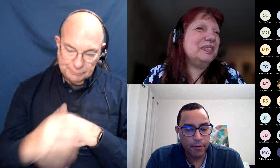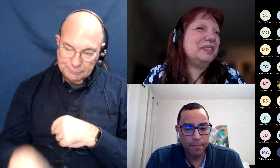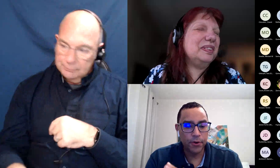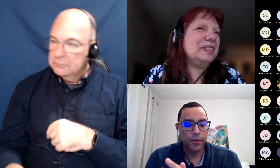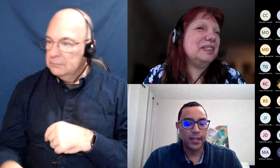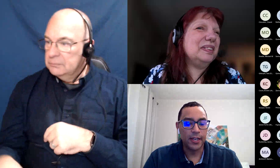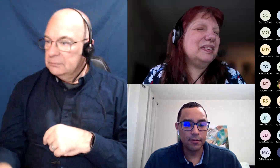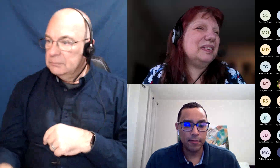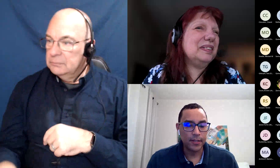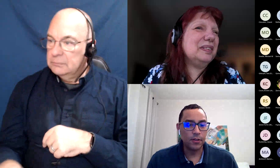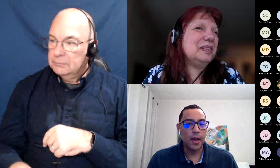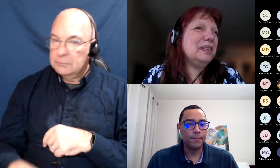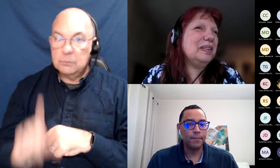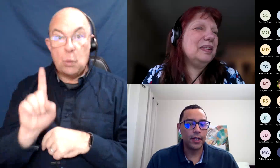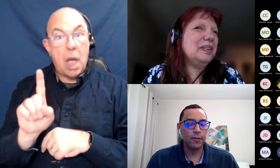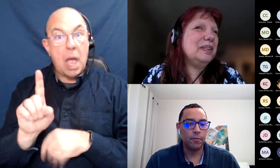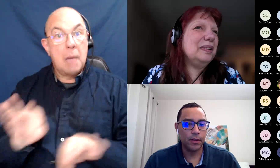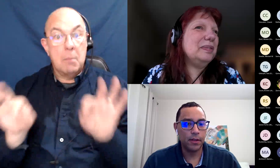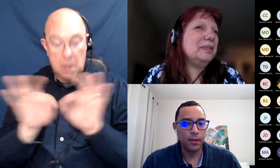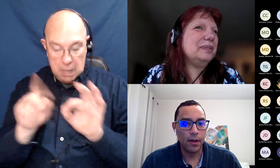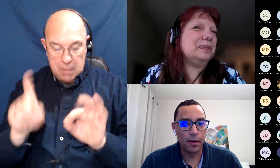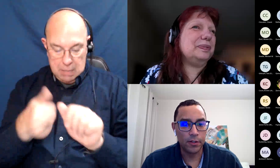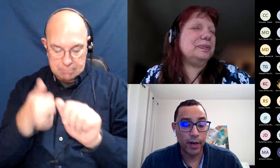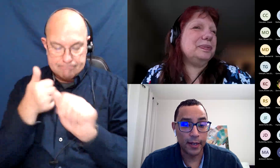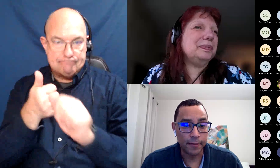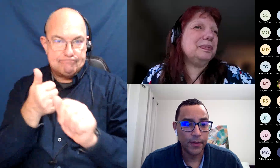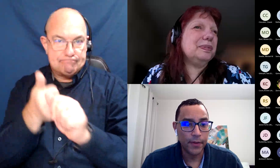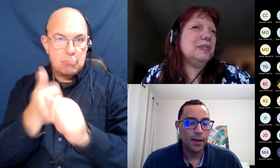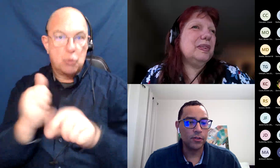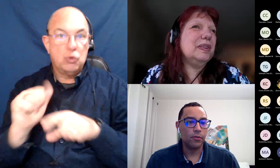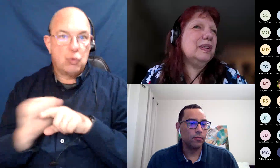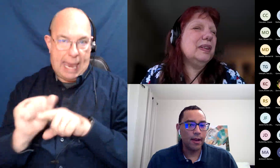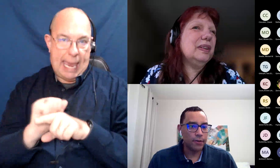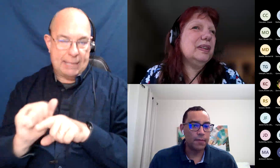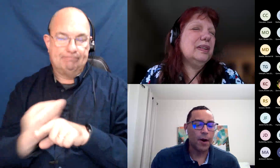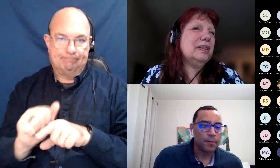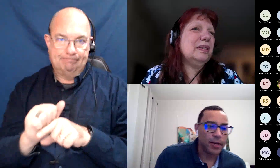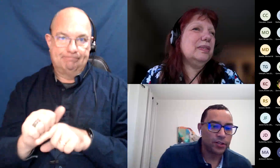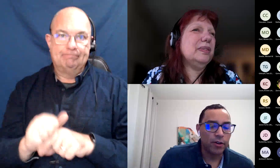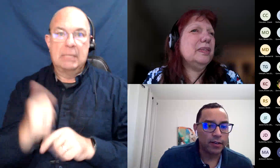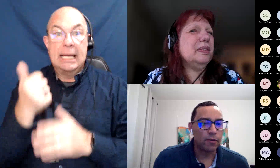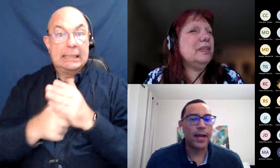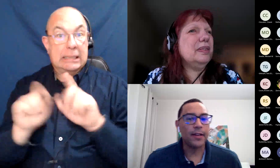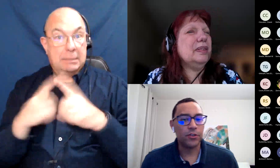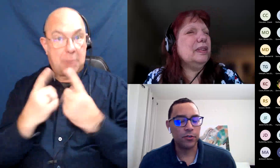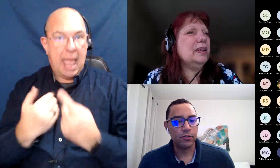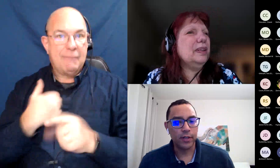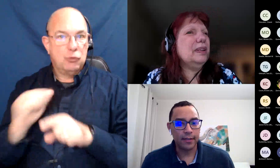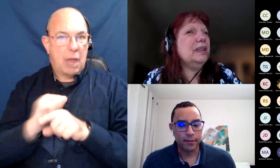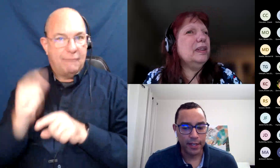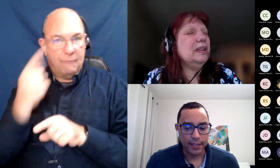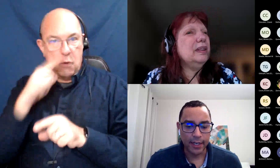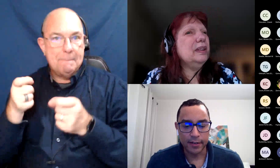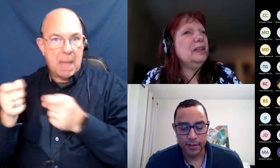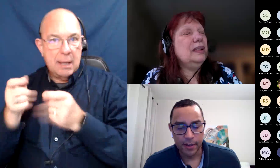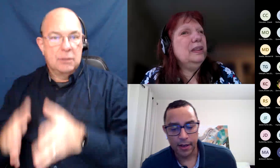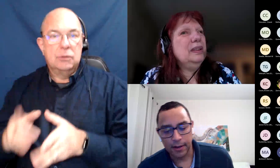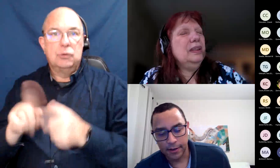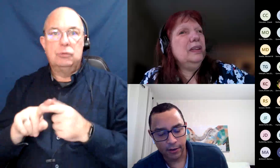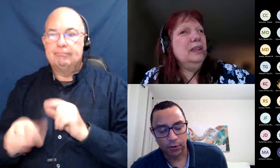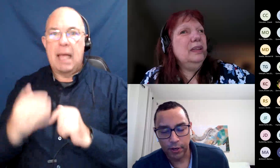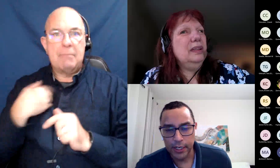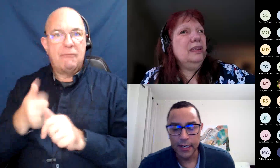One very important thing is to be up to date with the training. So every department has training for managers to get their